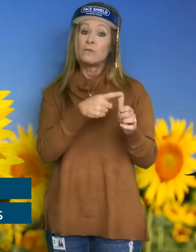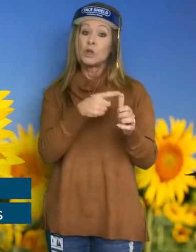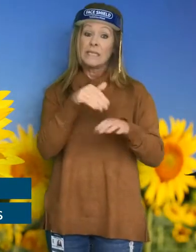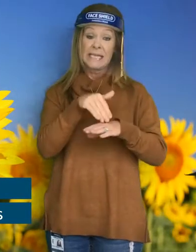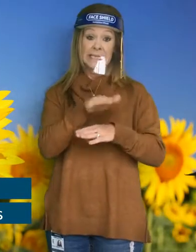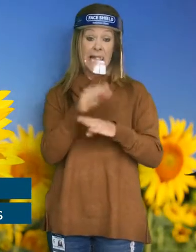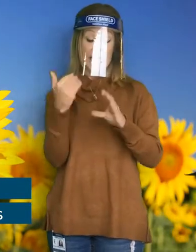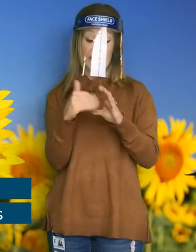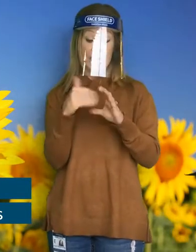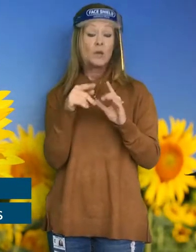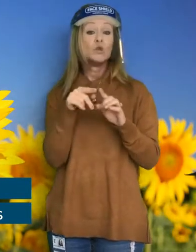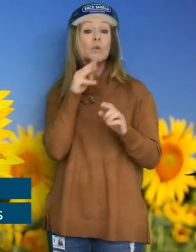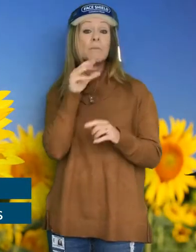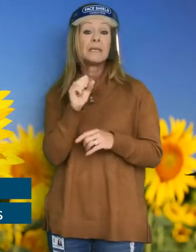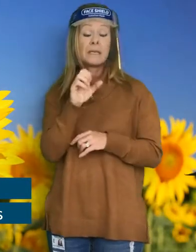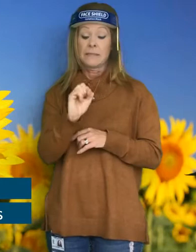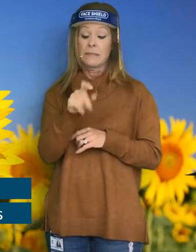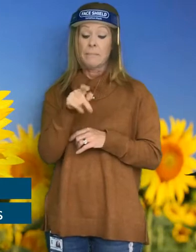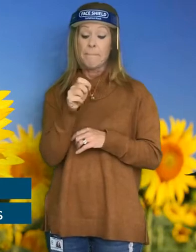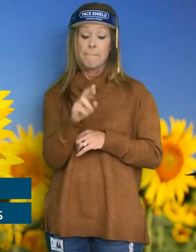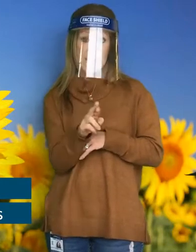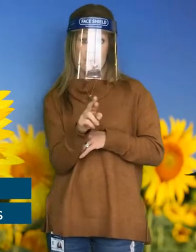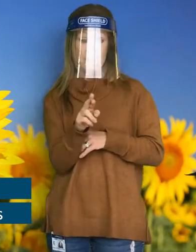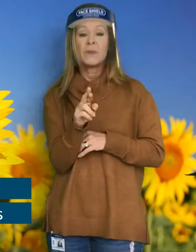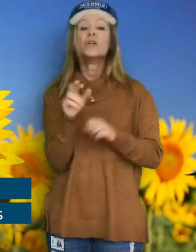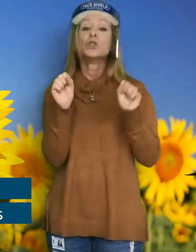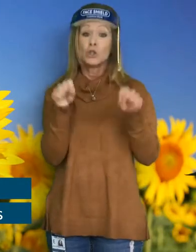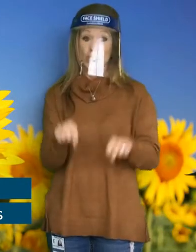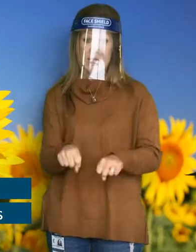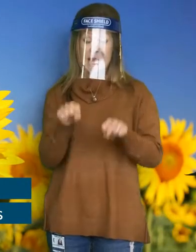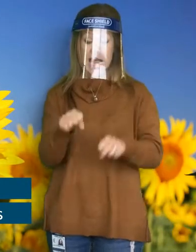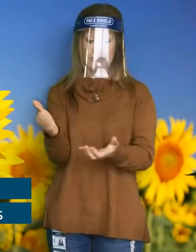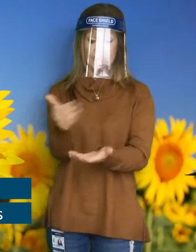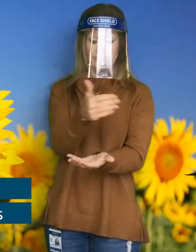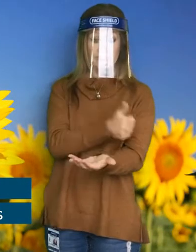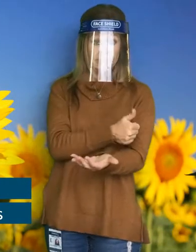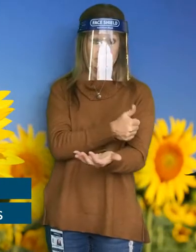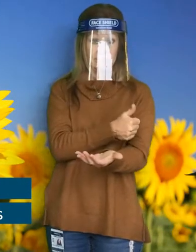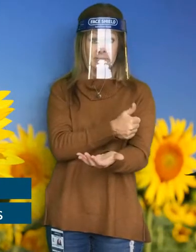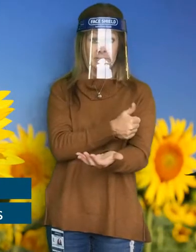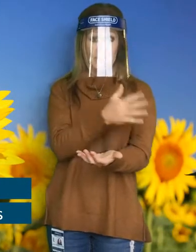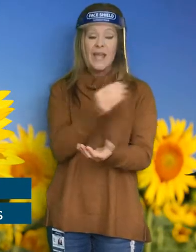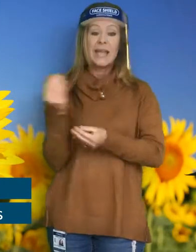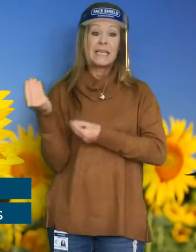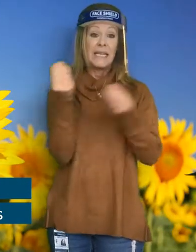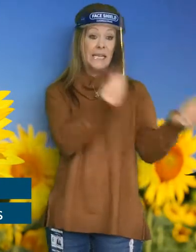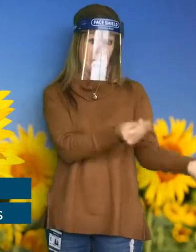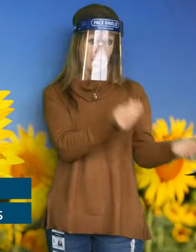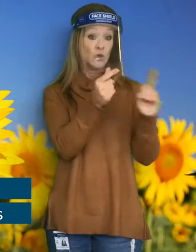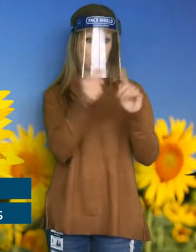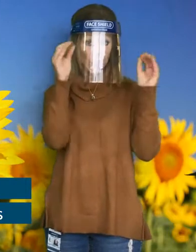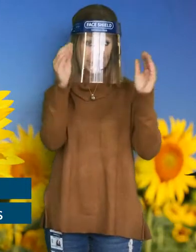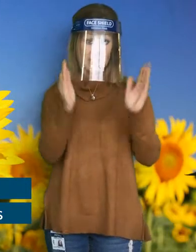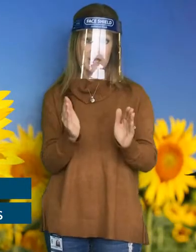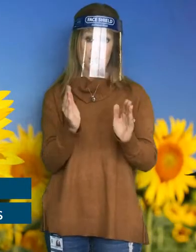the email to Mrs. Spear so she can compile them and give them to the